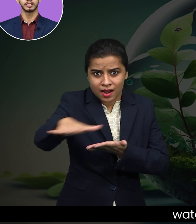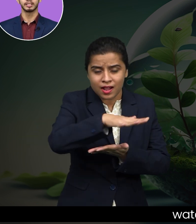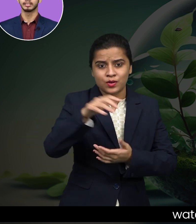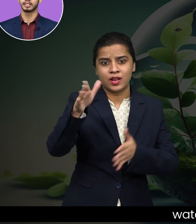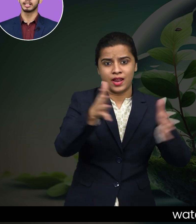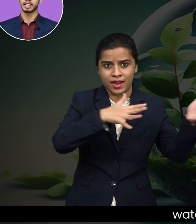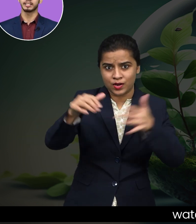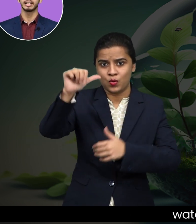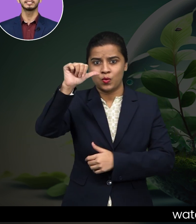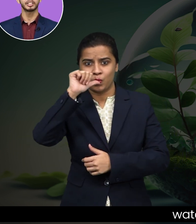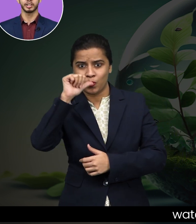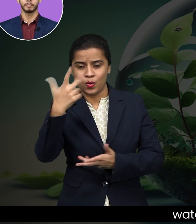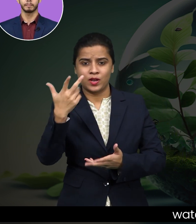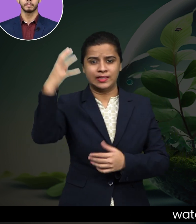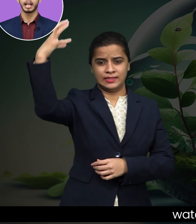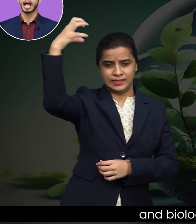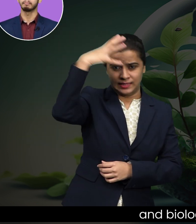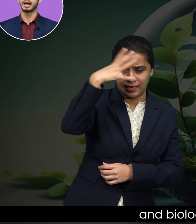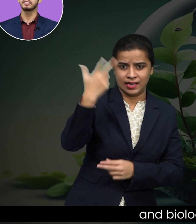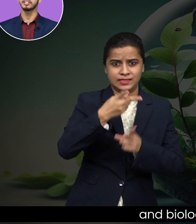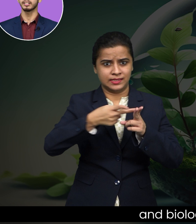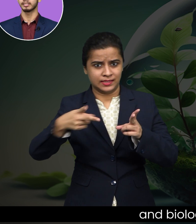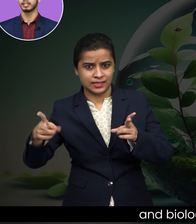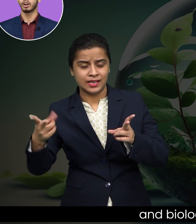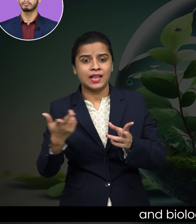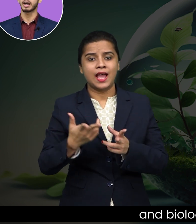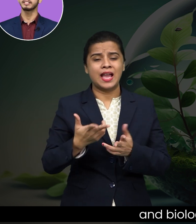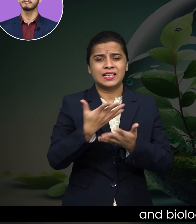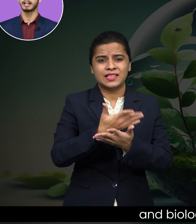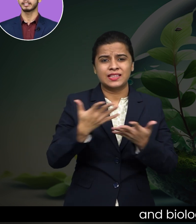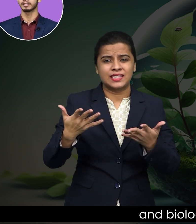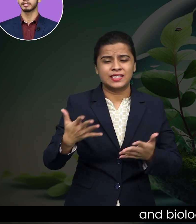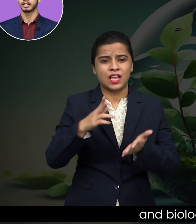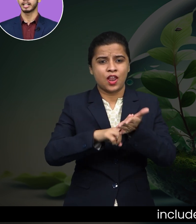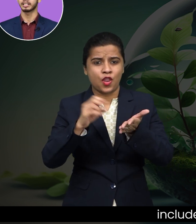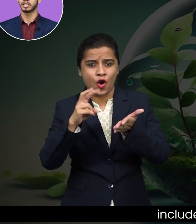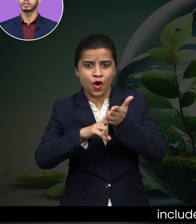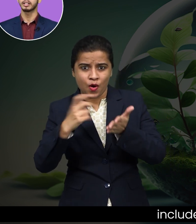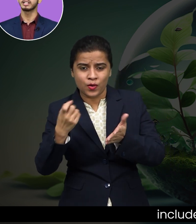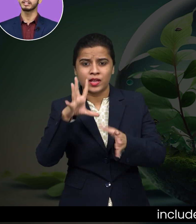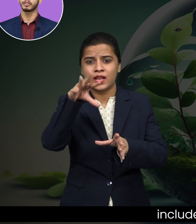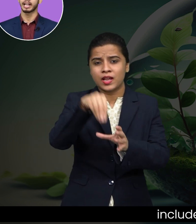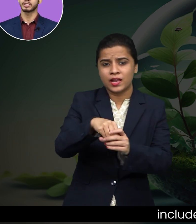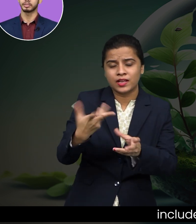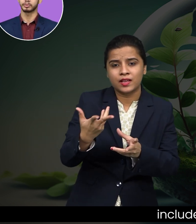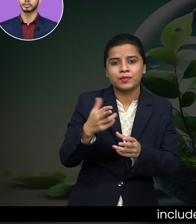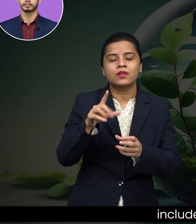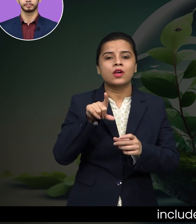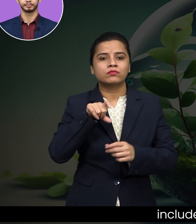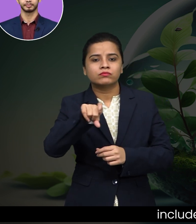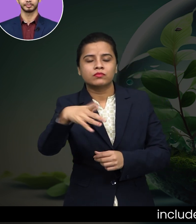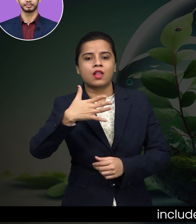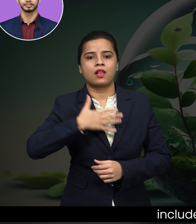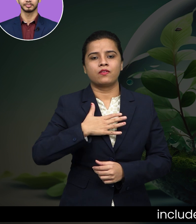water, sunlight, etc. And biological or biotic factors include living organisms.